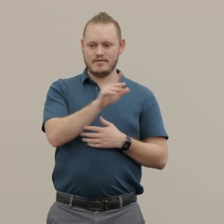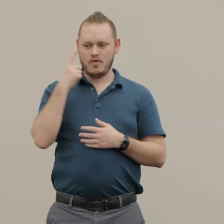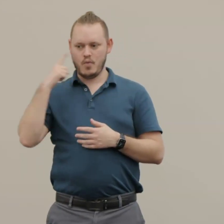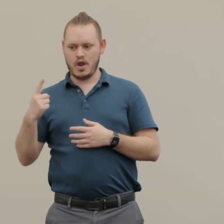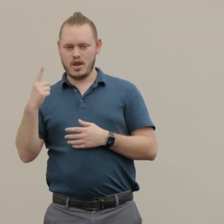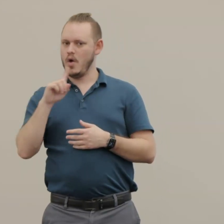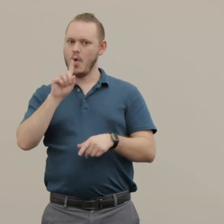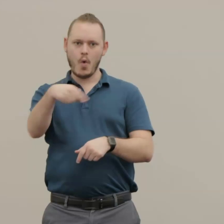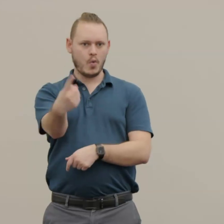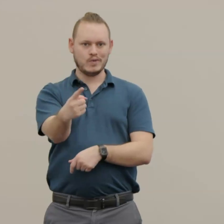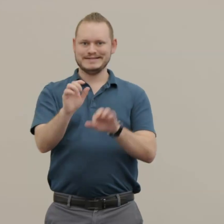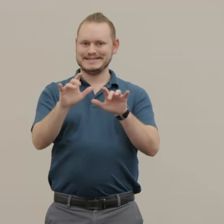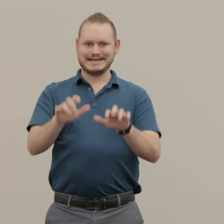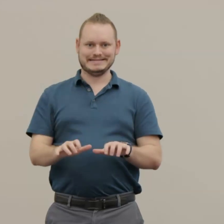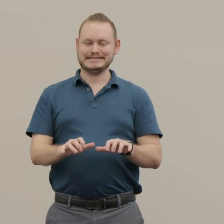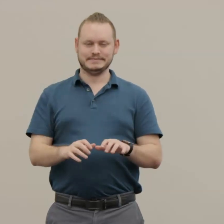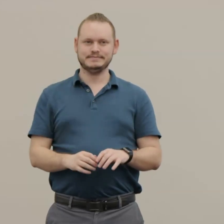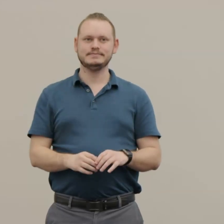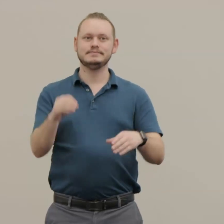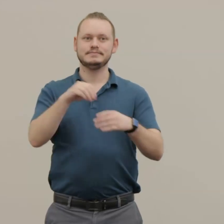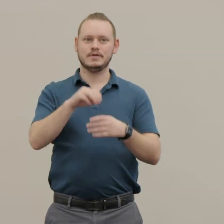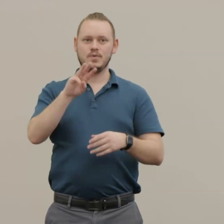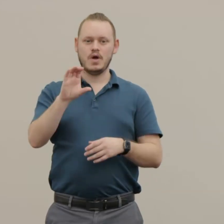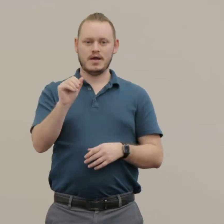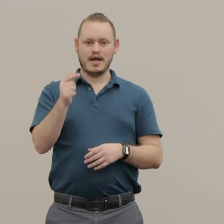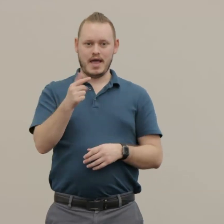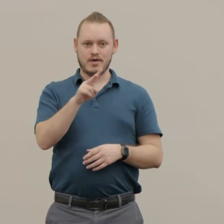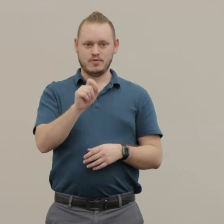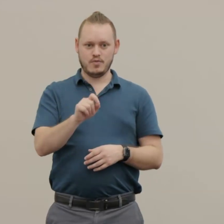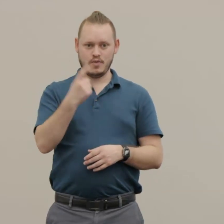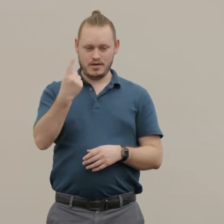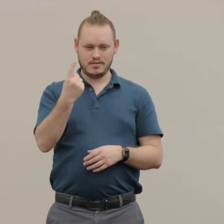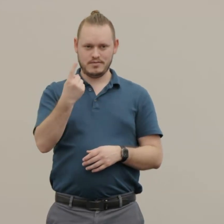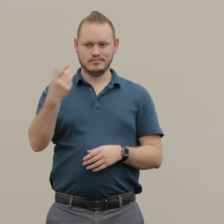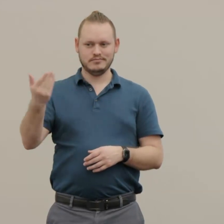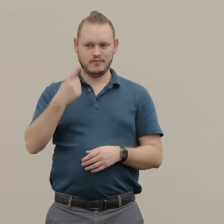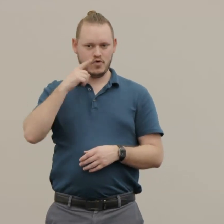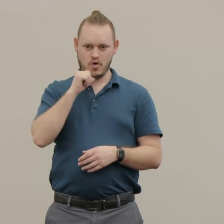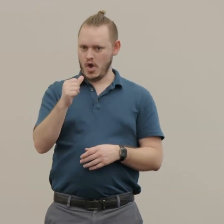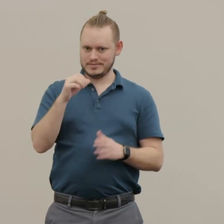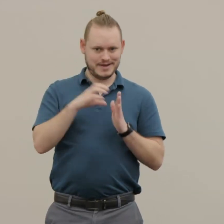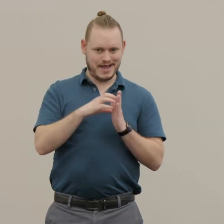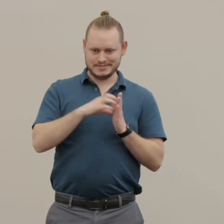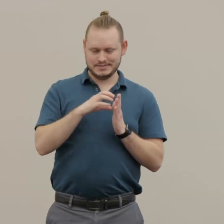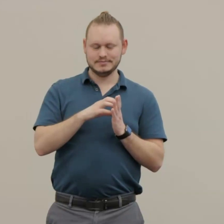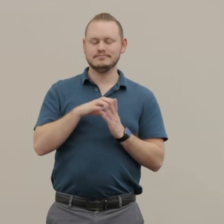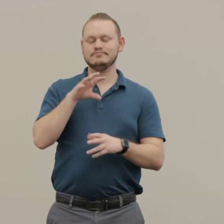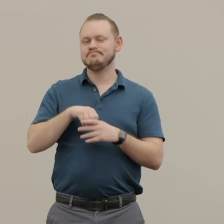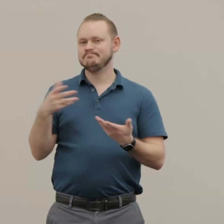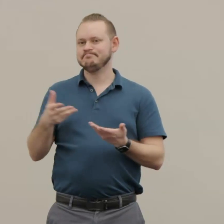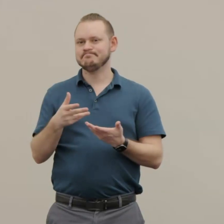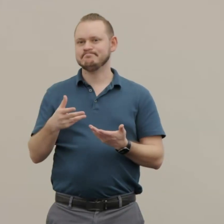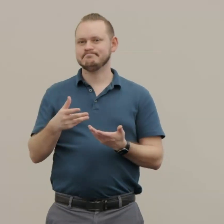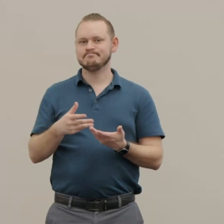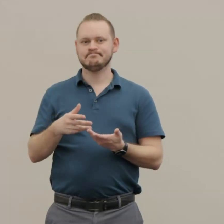for text. And then in WCAG 2.1, we brought in for non-text, which would include if